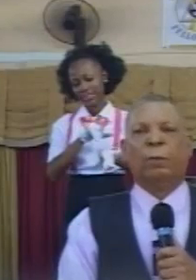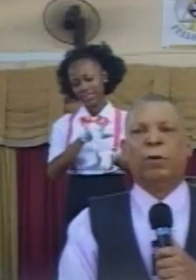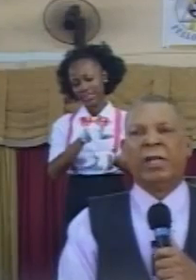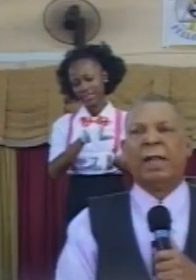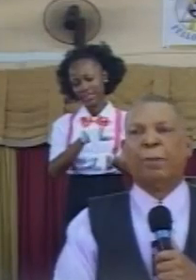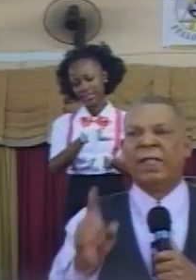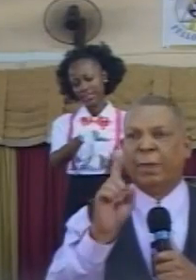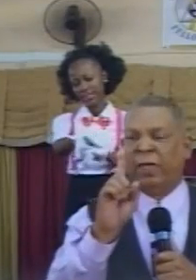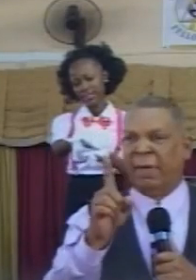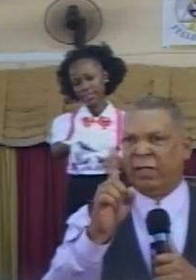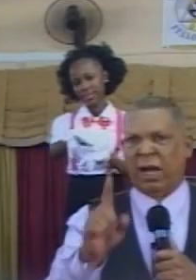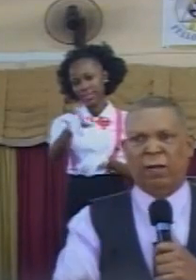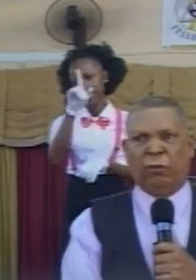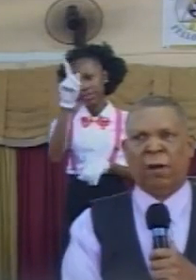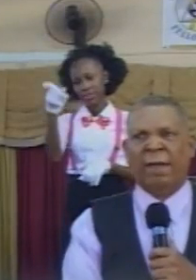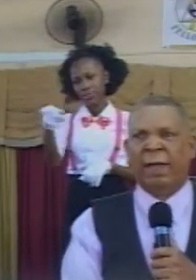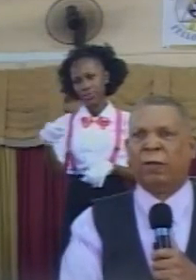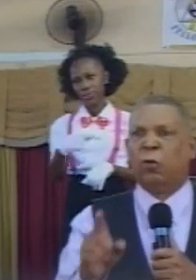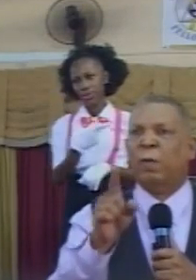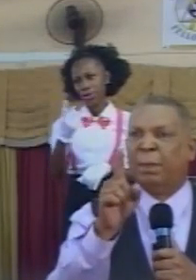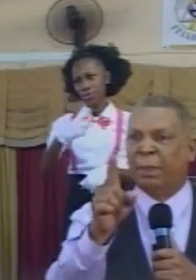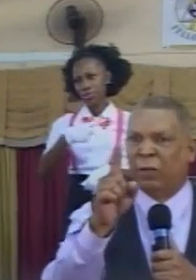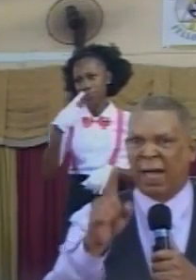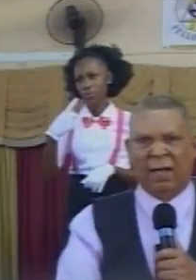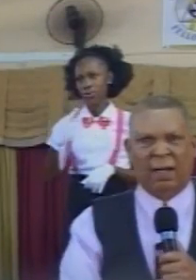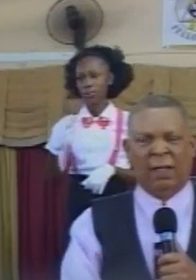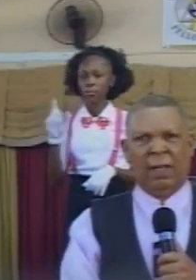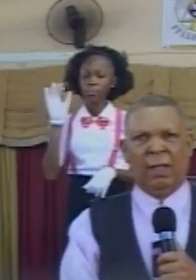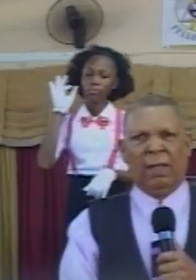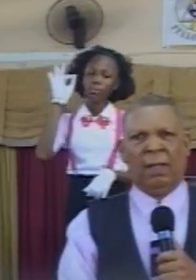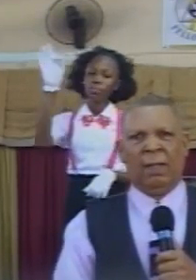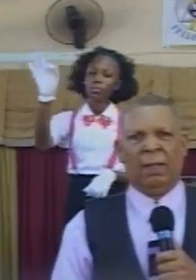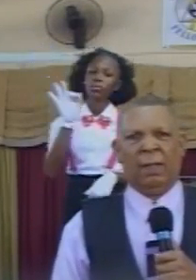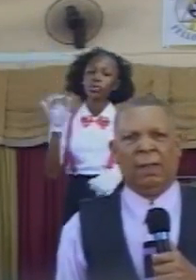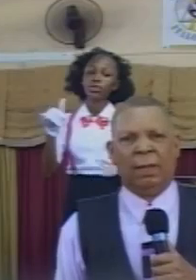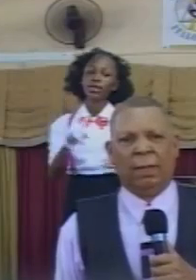Those who preach that prosperity message are driving too many people into hell.